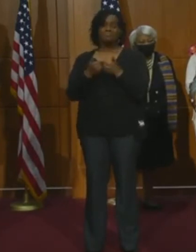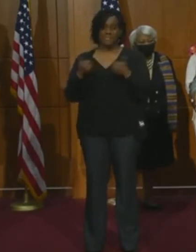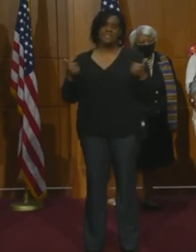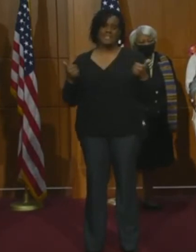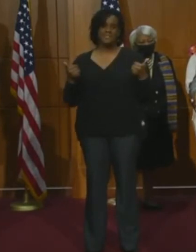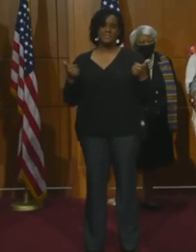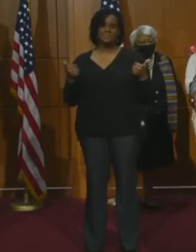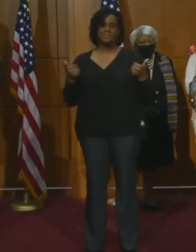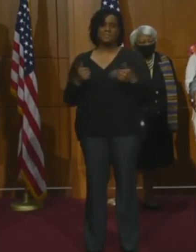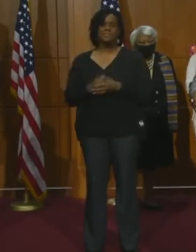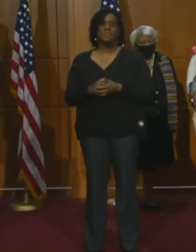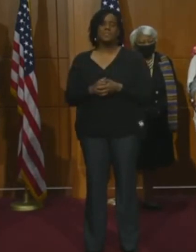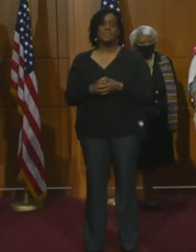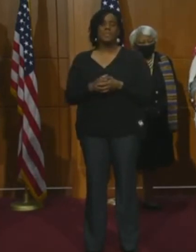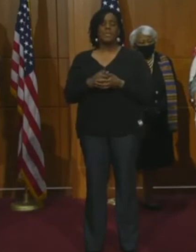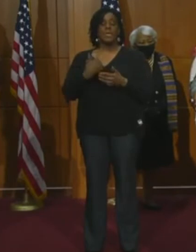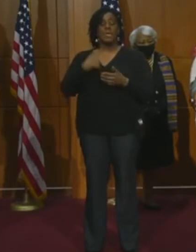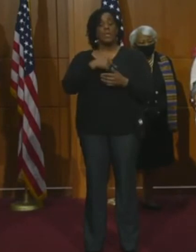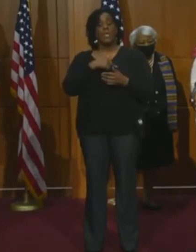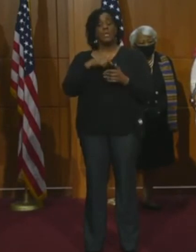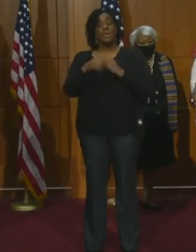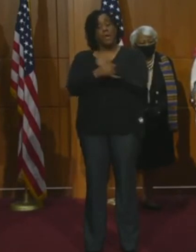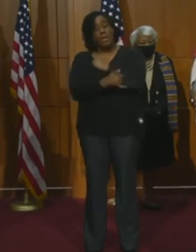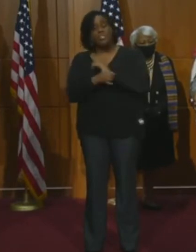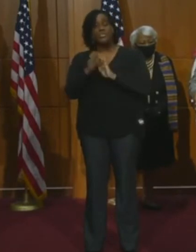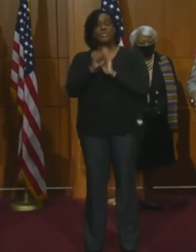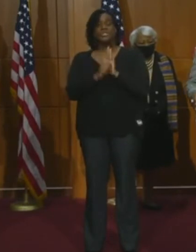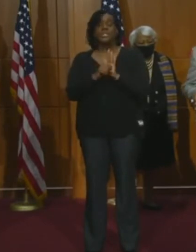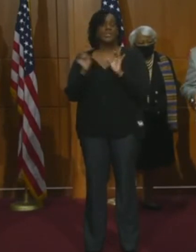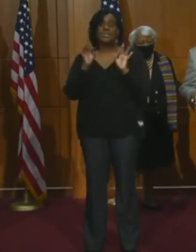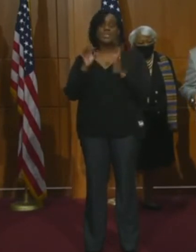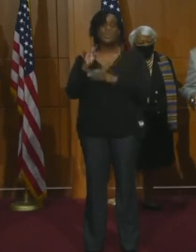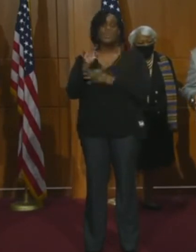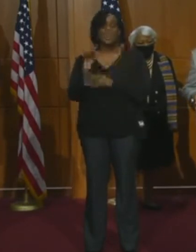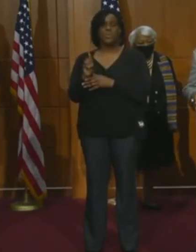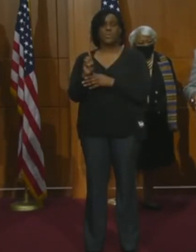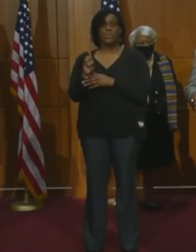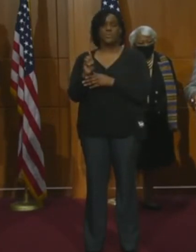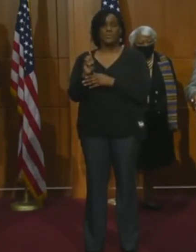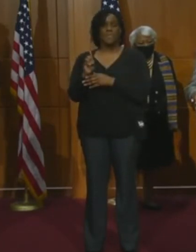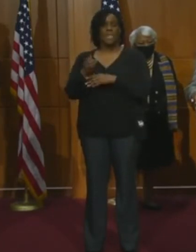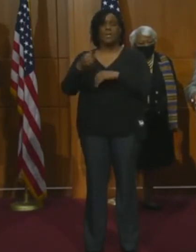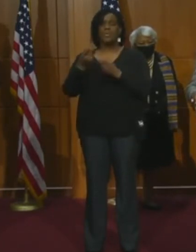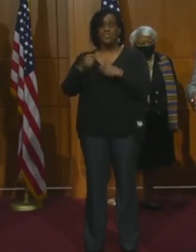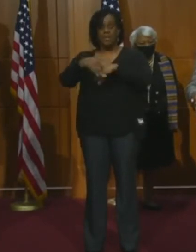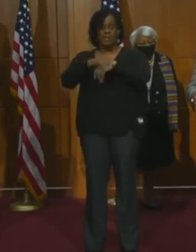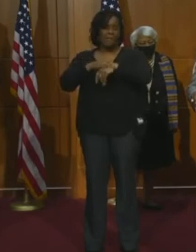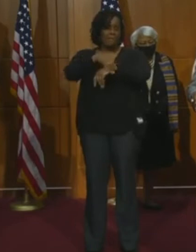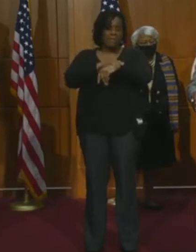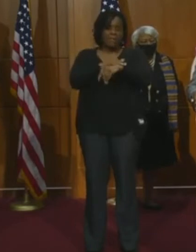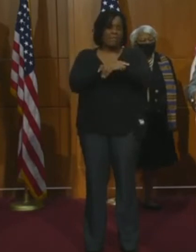with a horrific wound, and we have exceeded the use of a reasonable amount of Band-Aids to cover up that